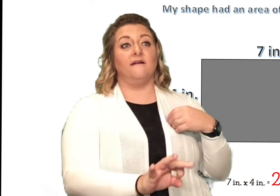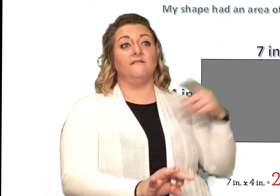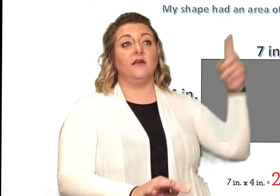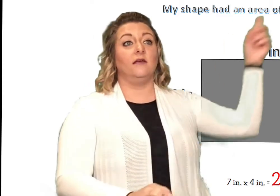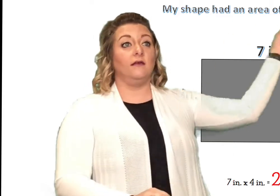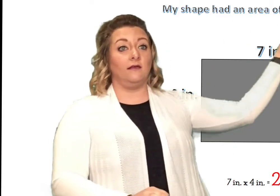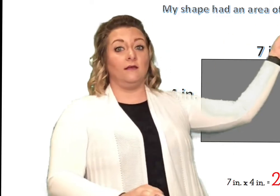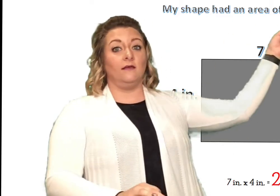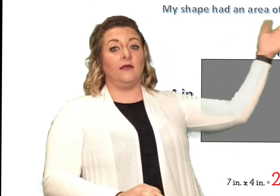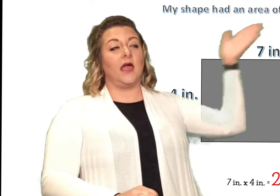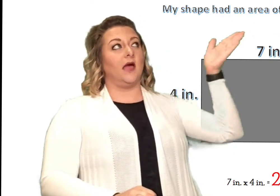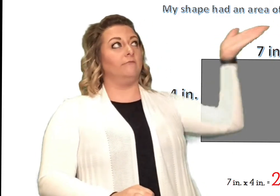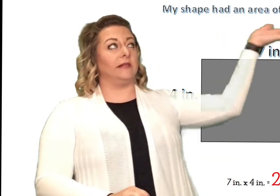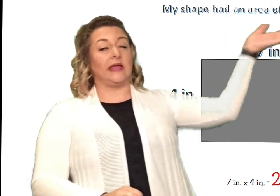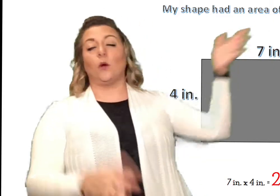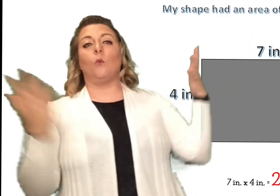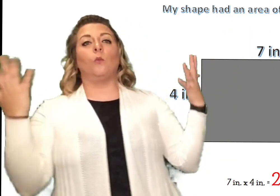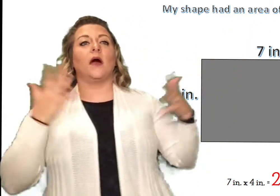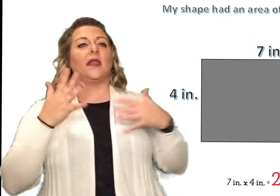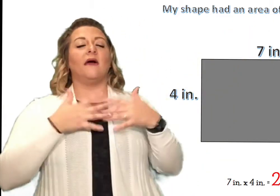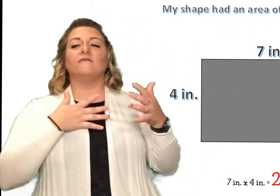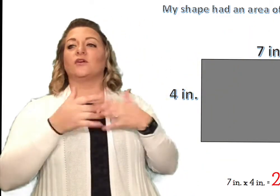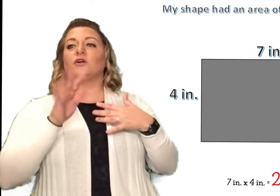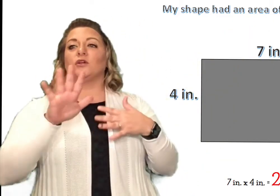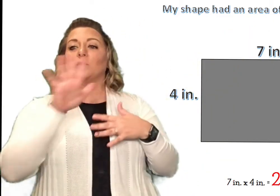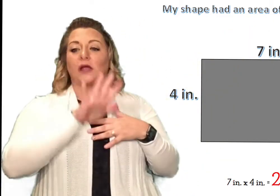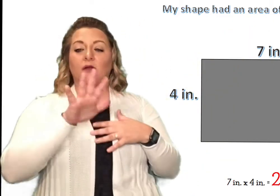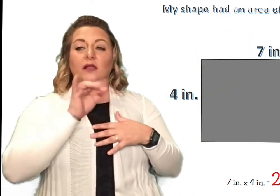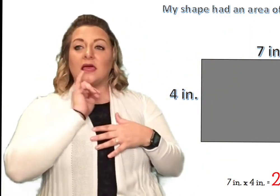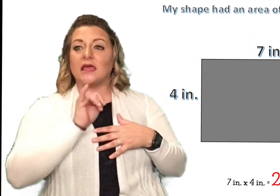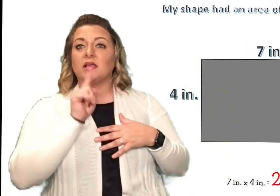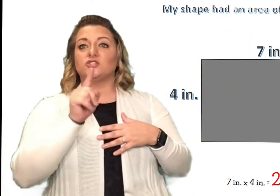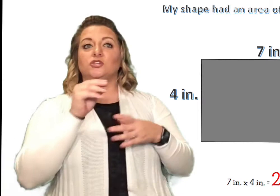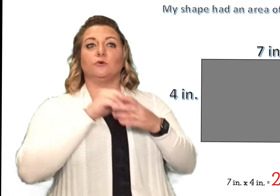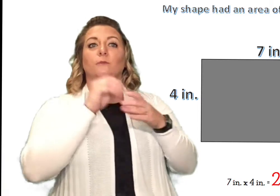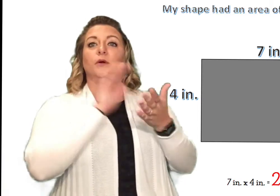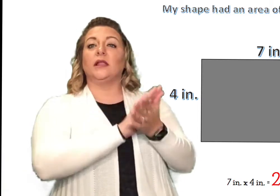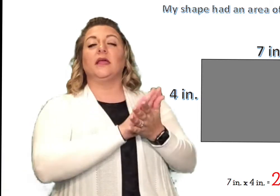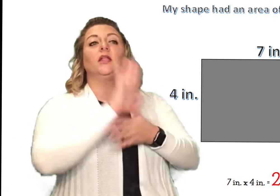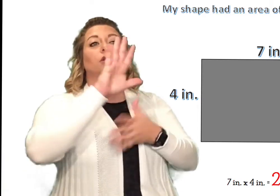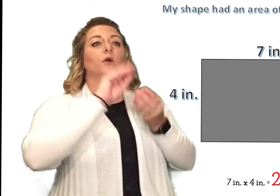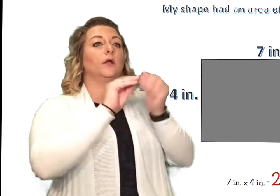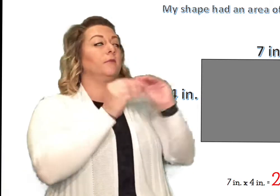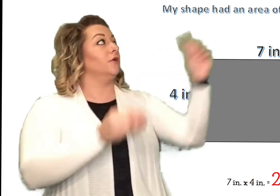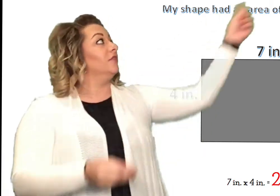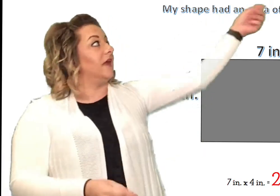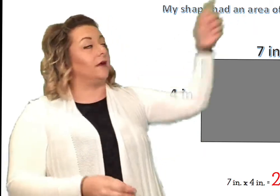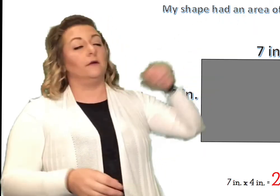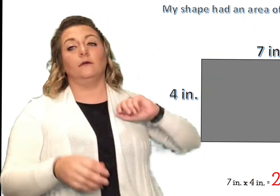of blank. Whatever your area is, you will put in your number there.